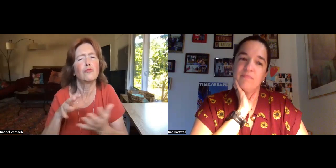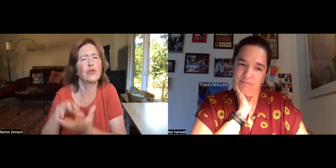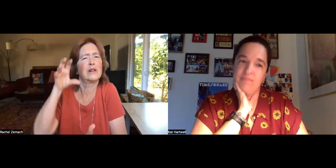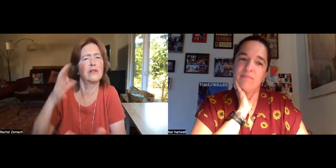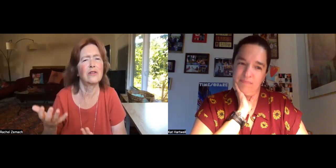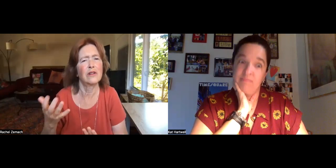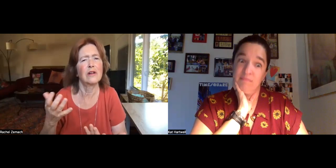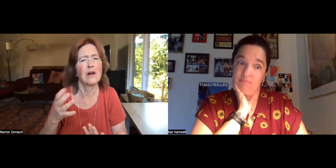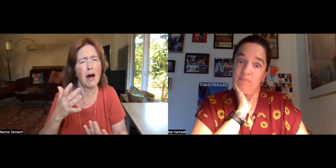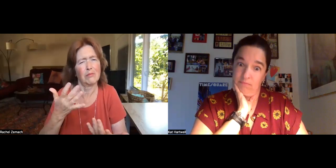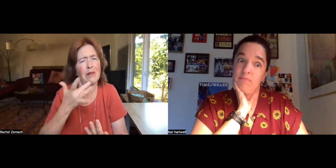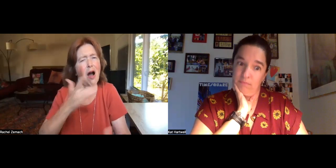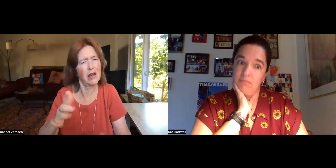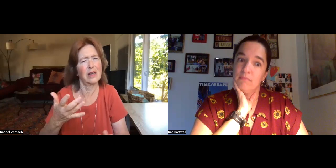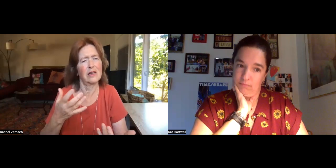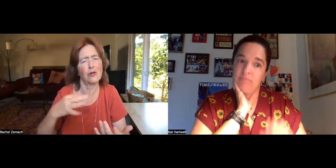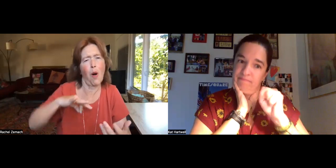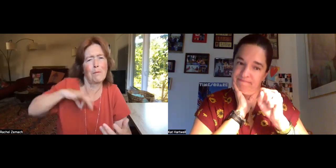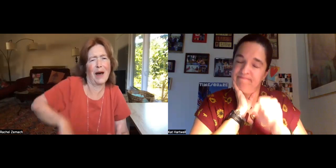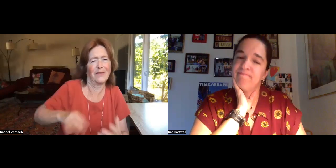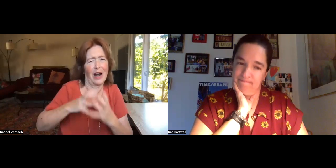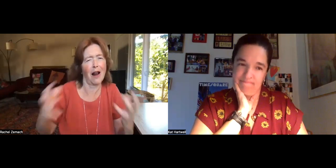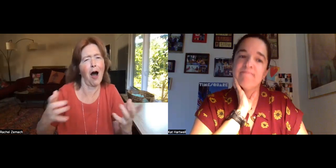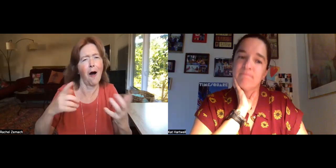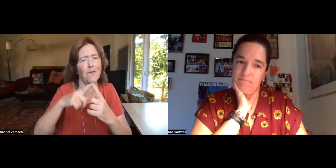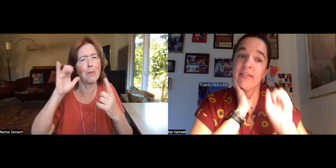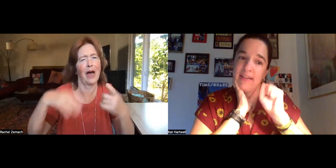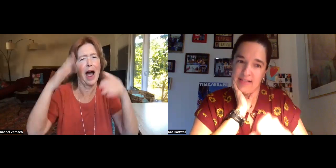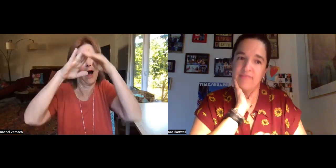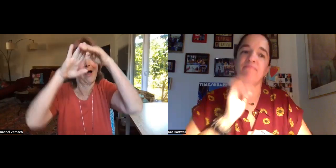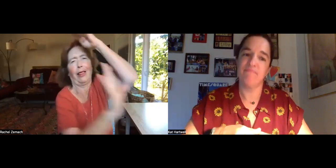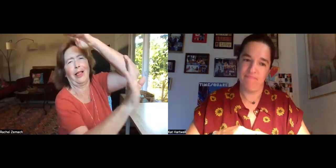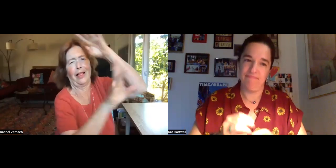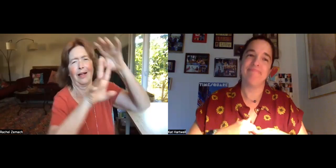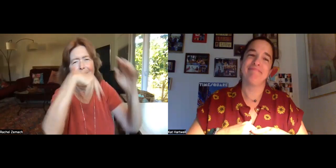rich, lucky. So I benefit a lot from that.